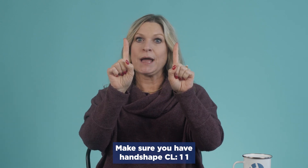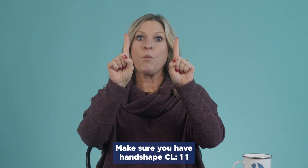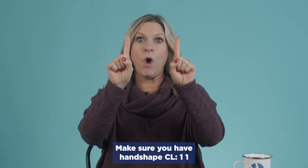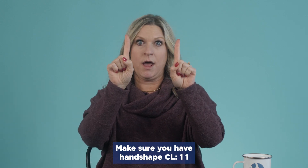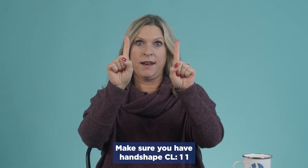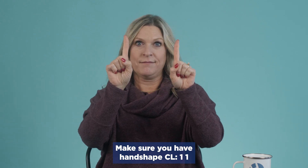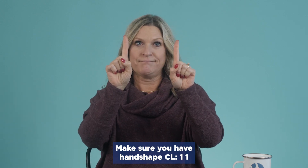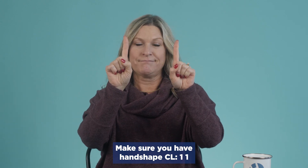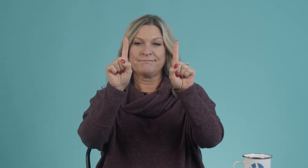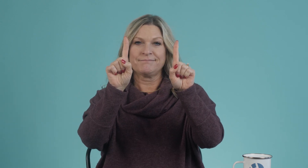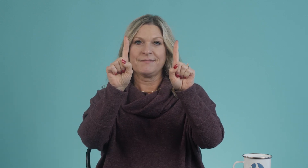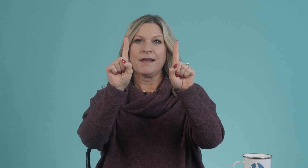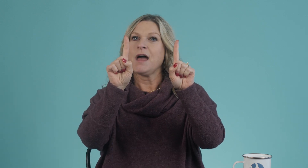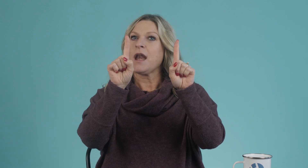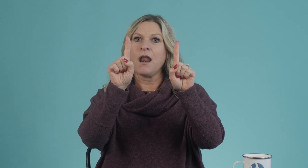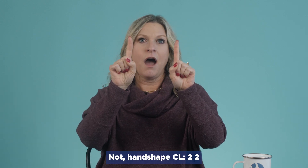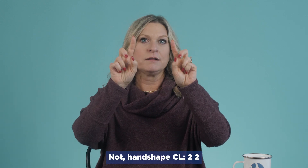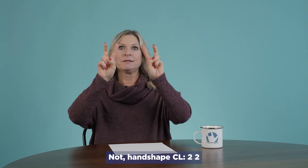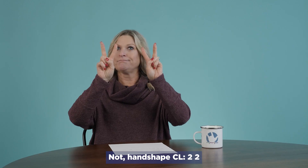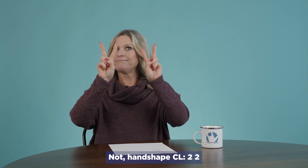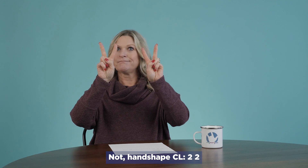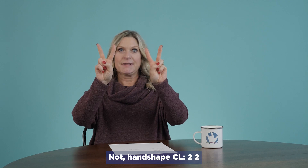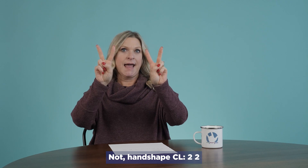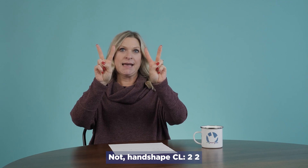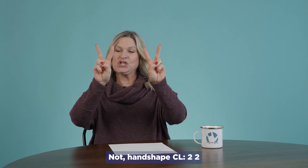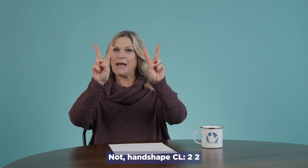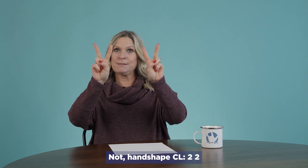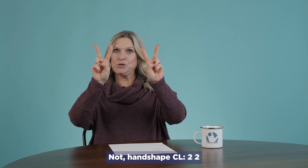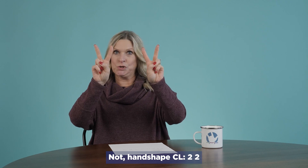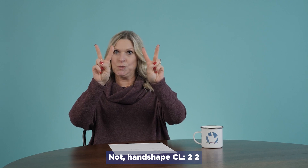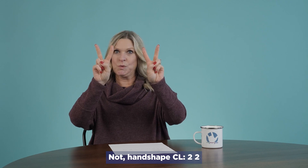handshape 1, not handshape 2.